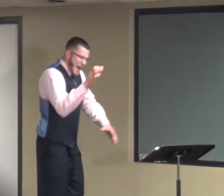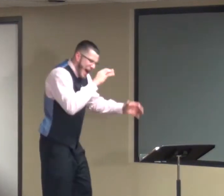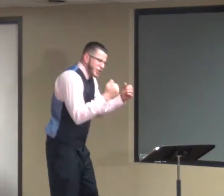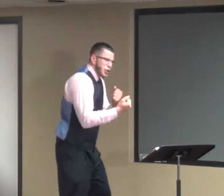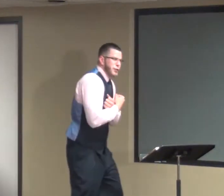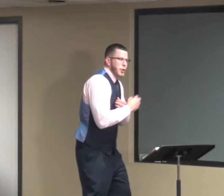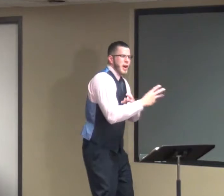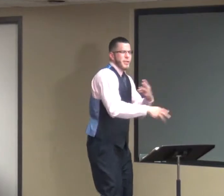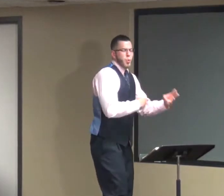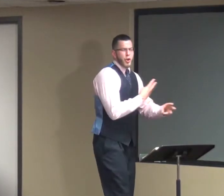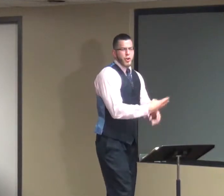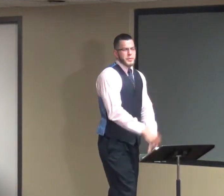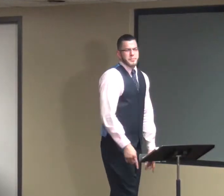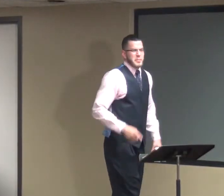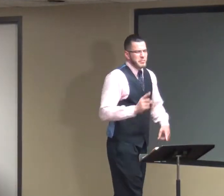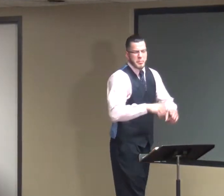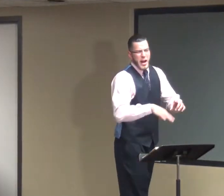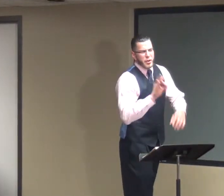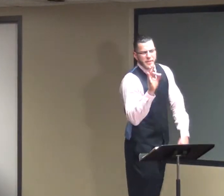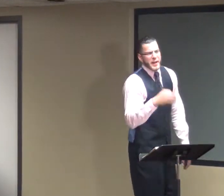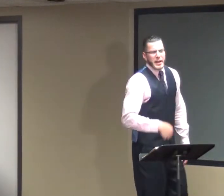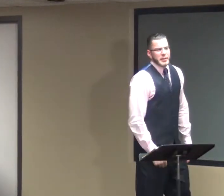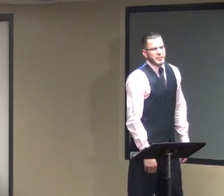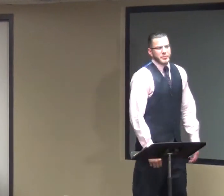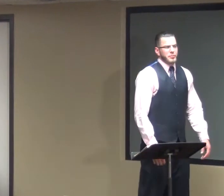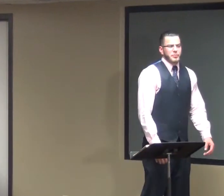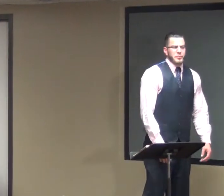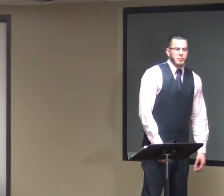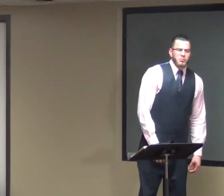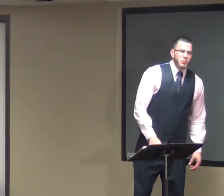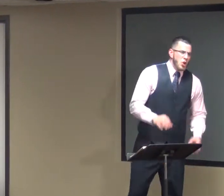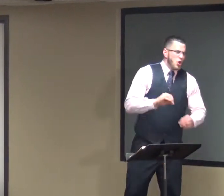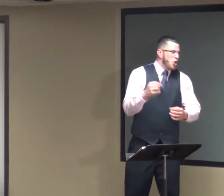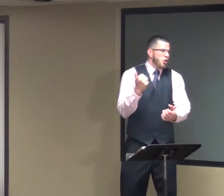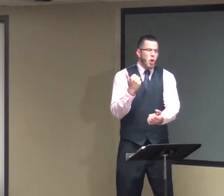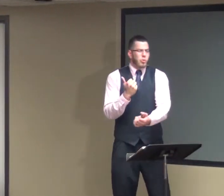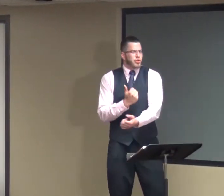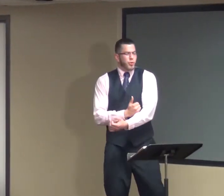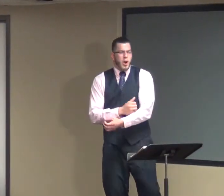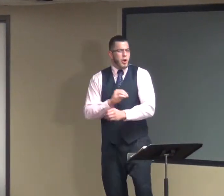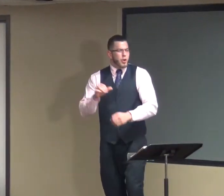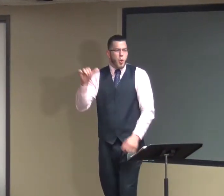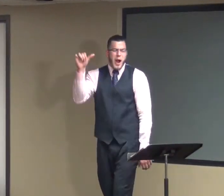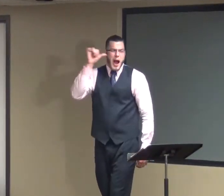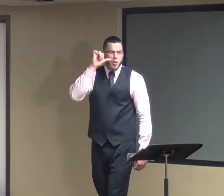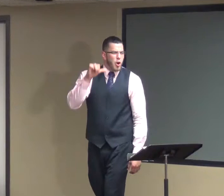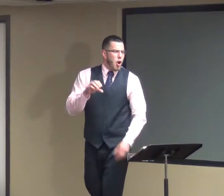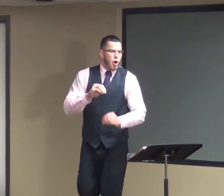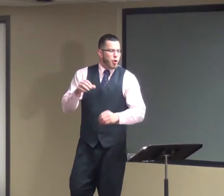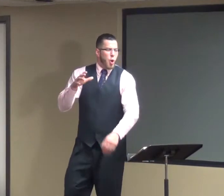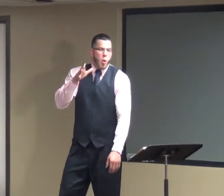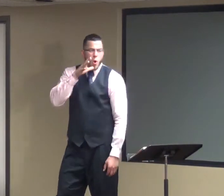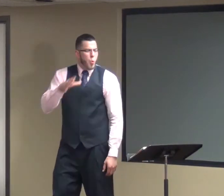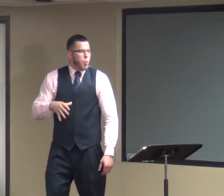I searched for love in the world, but I couldn't find it. No drug, no alcohol, no